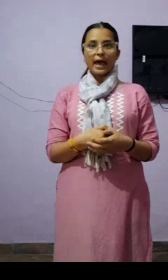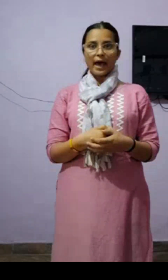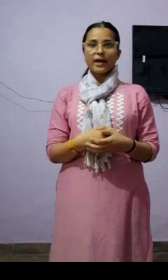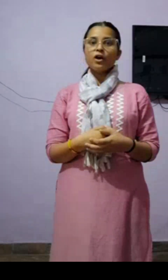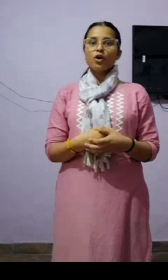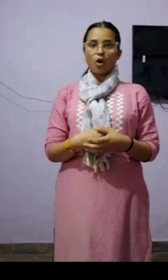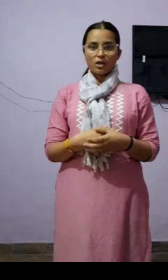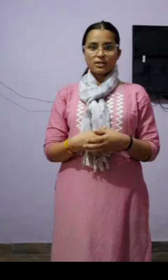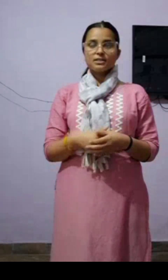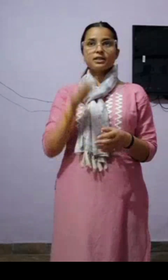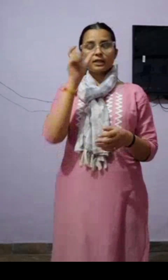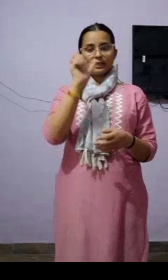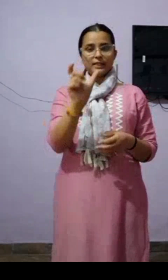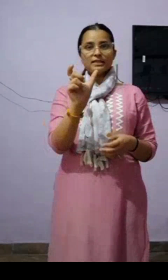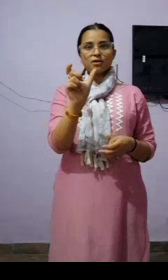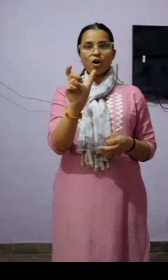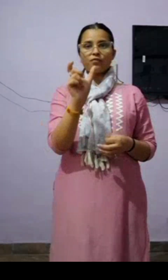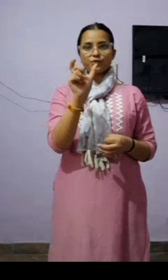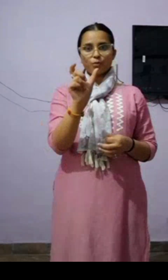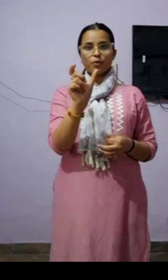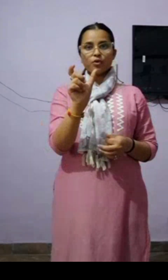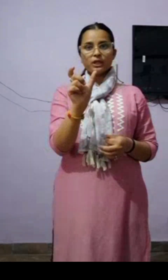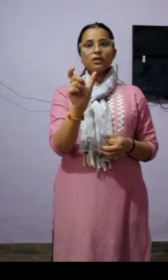and causes the release of troponin,